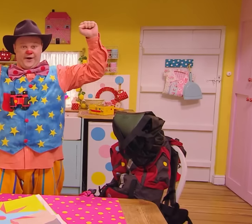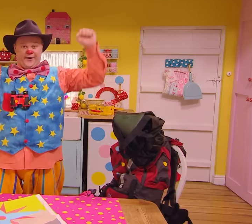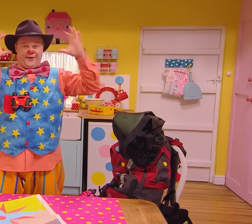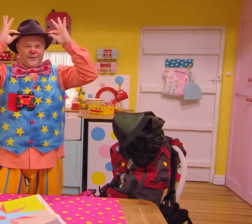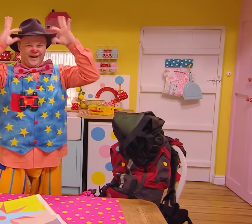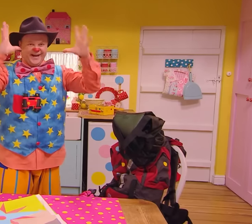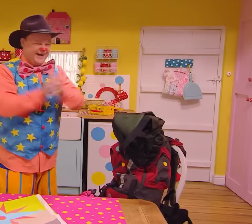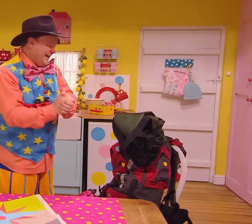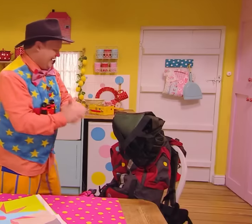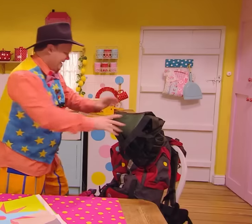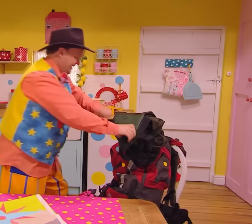Woo!